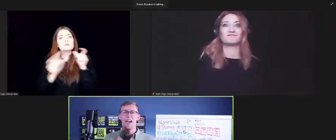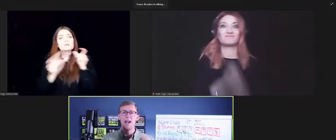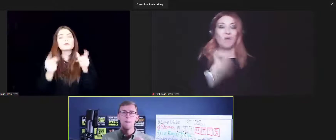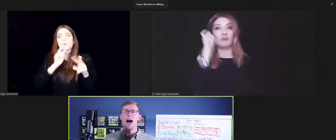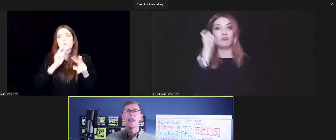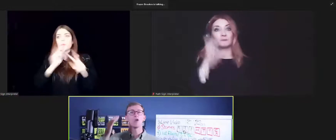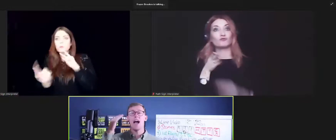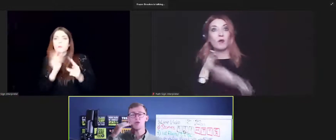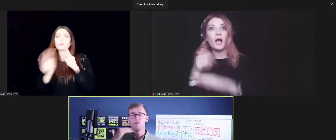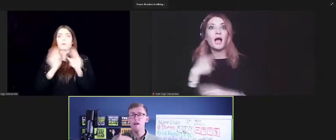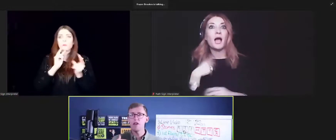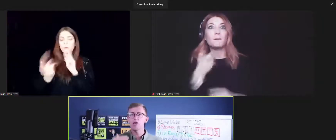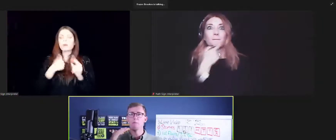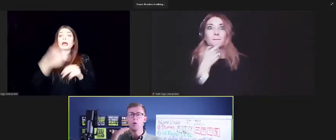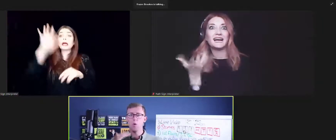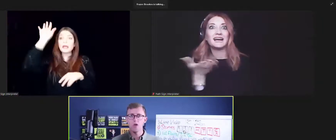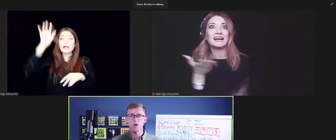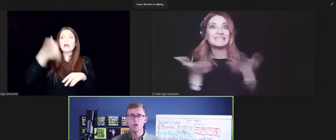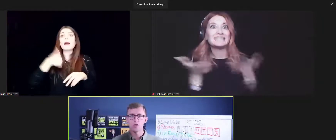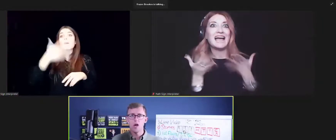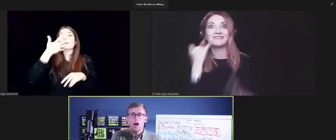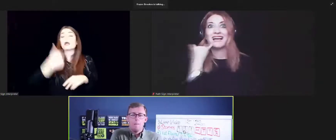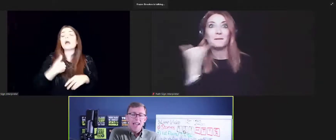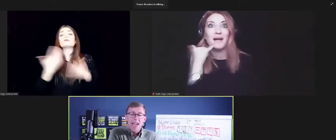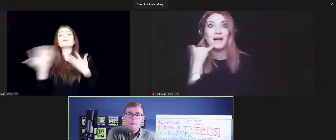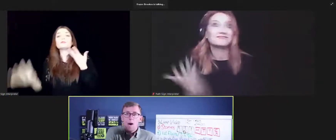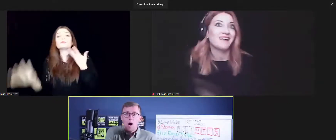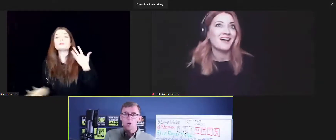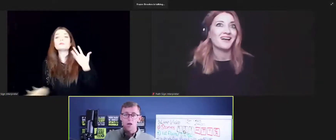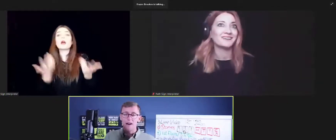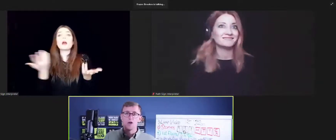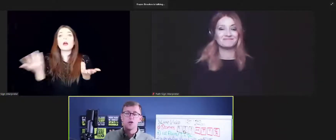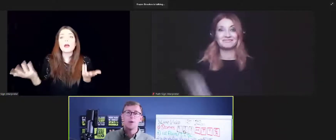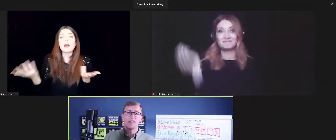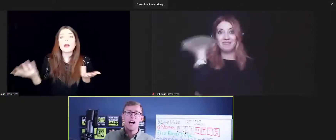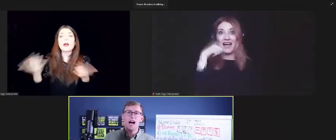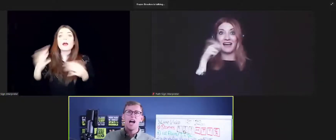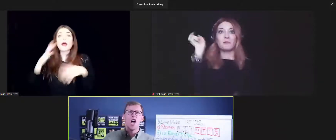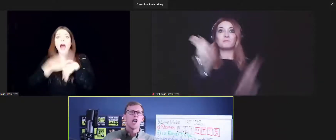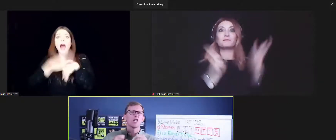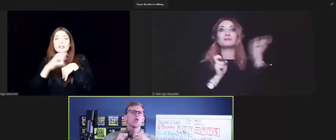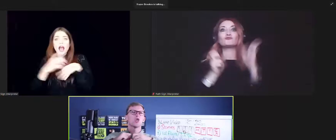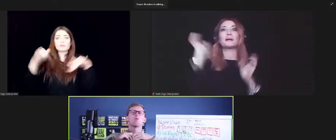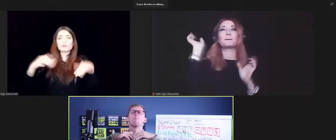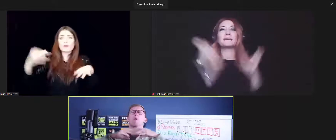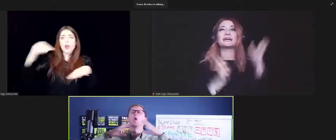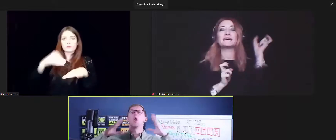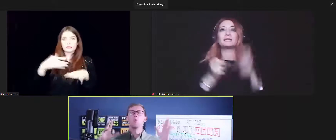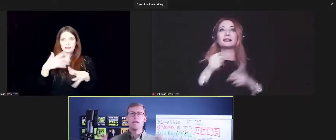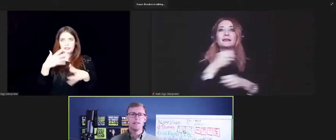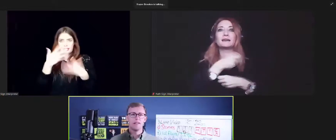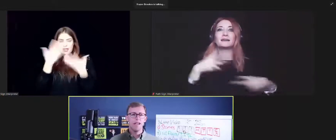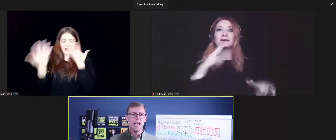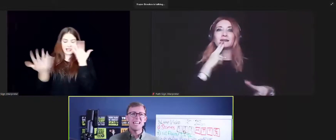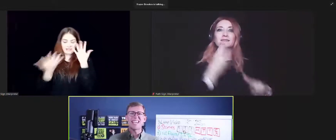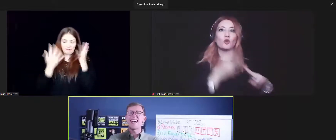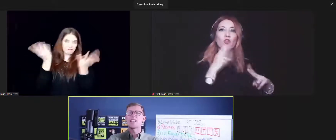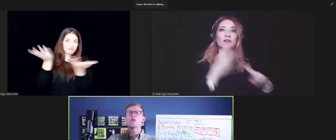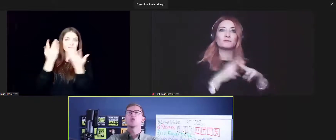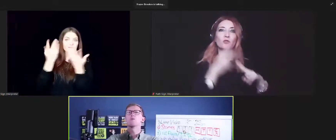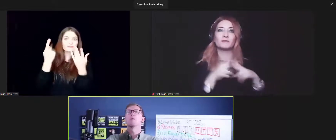crazy? And I just asked very simple questions. My inbox after doing that exploded.